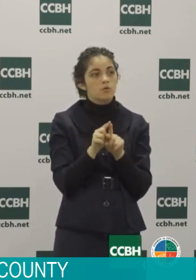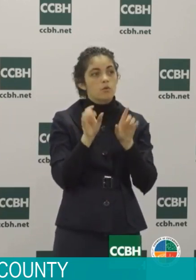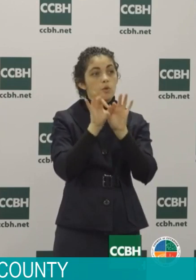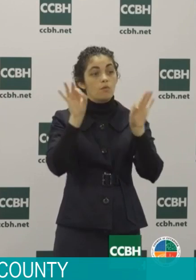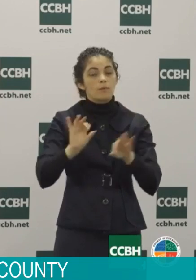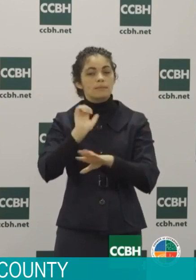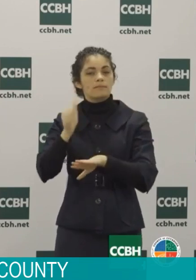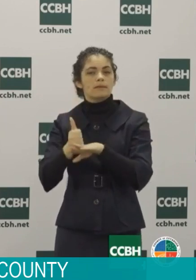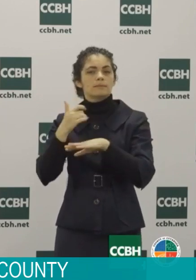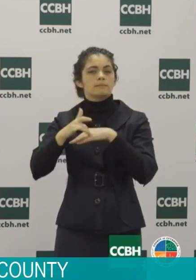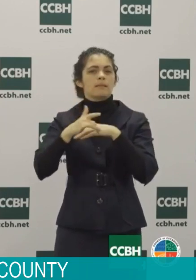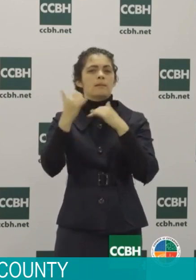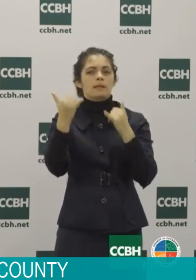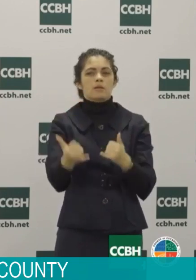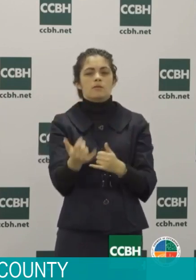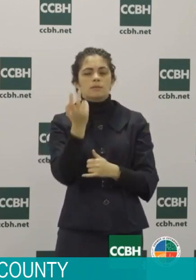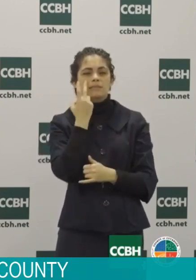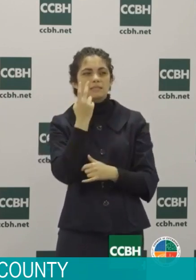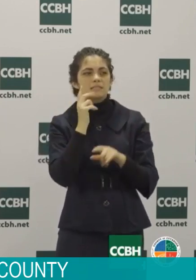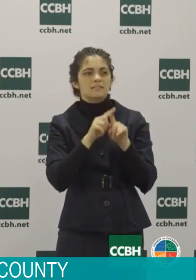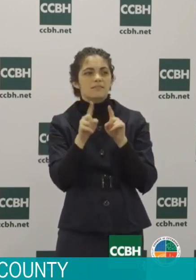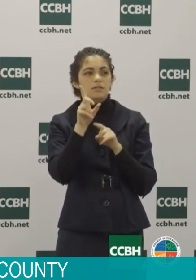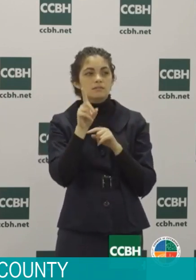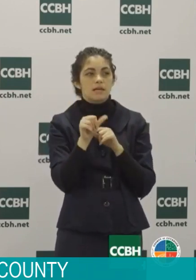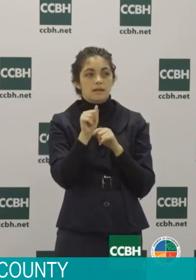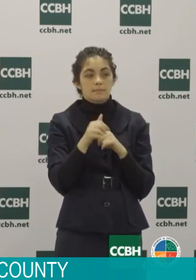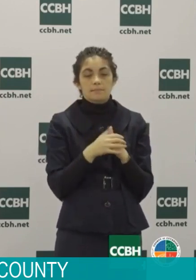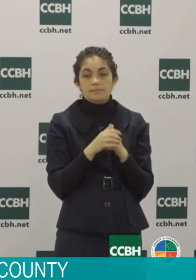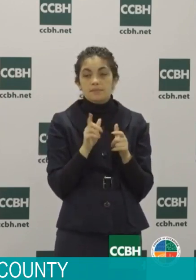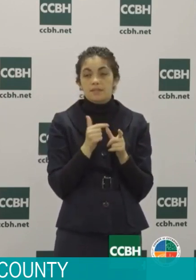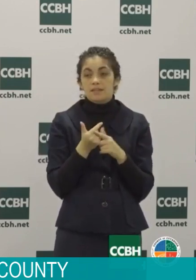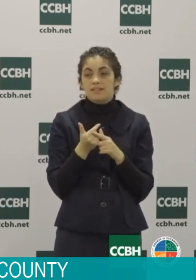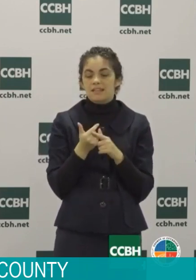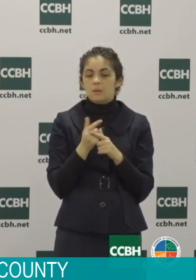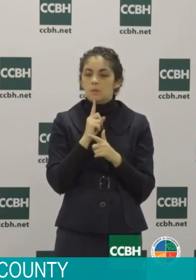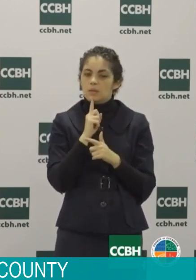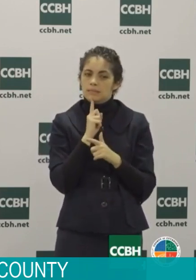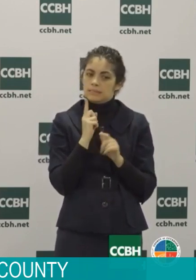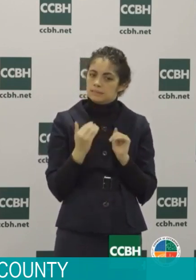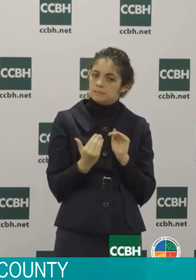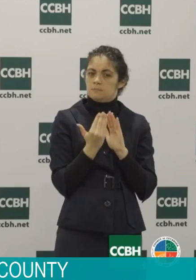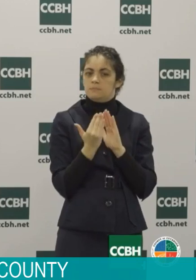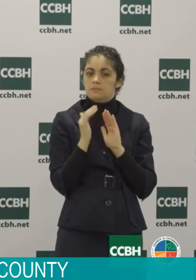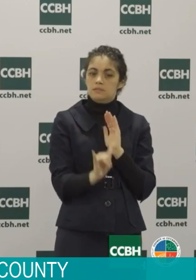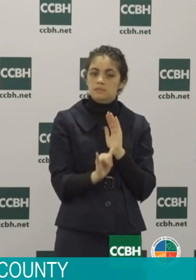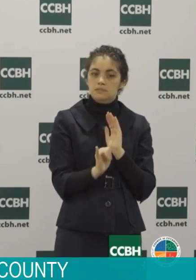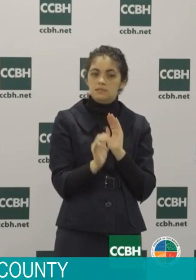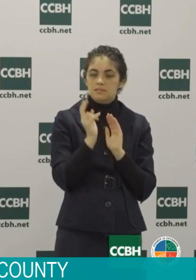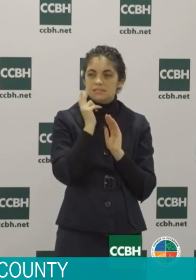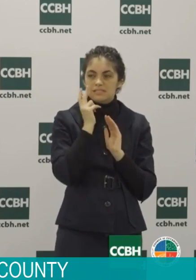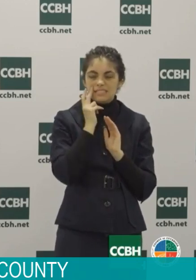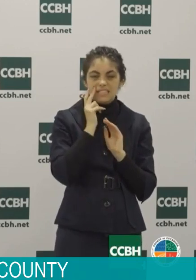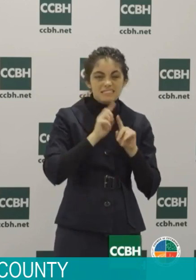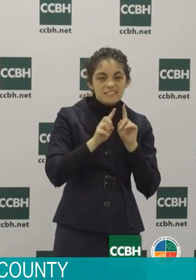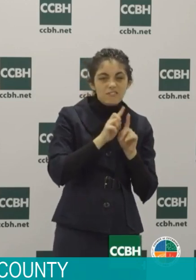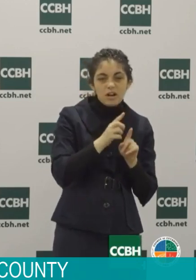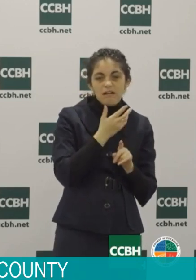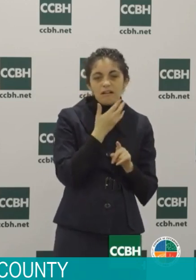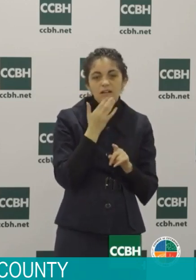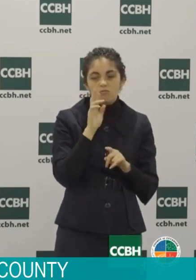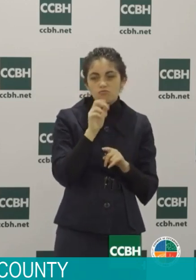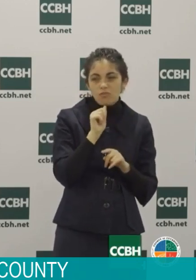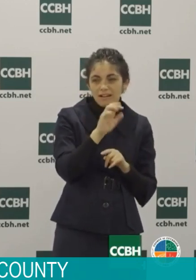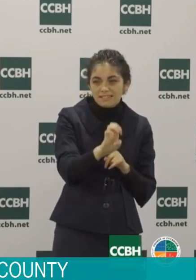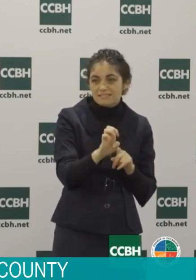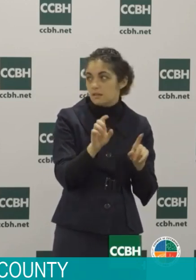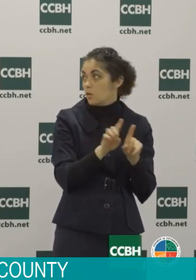on our website so that you can see what data we're collecting. We've been aggressive about collecting race and ethnicity data among other types